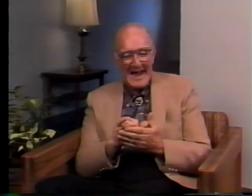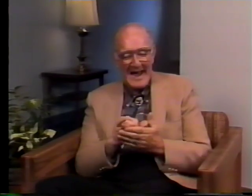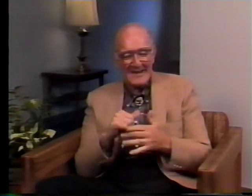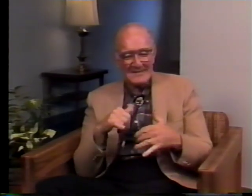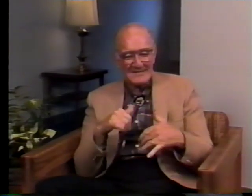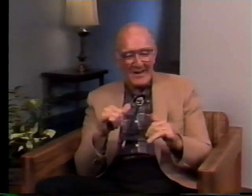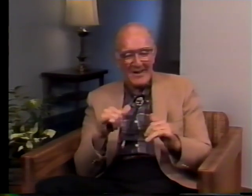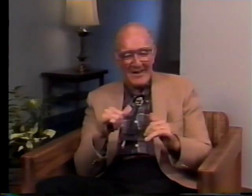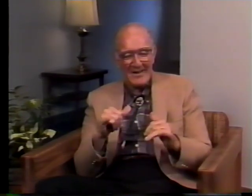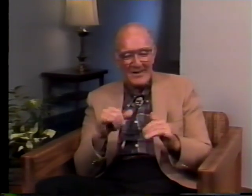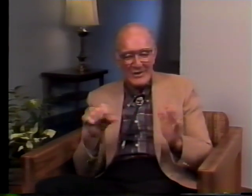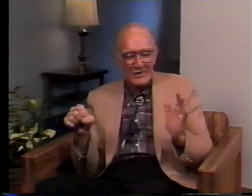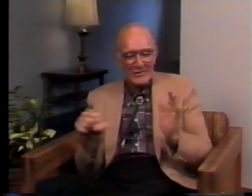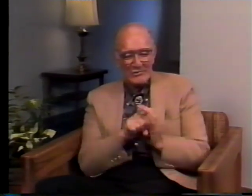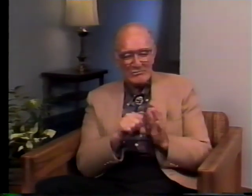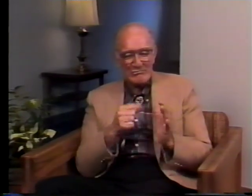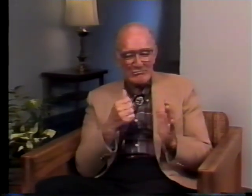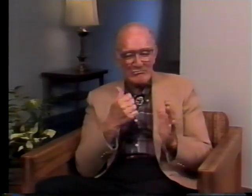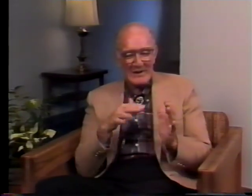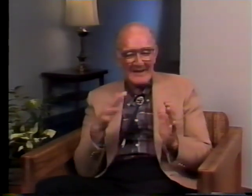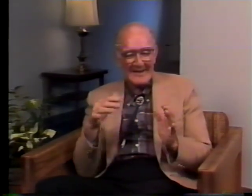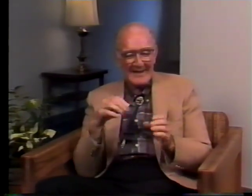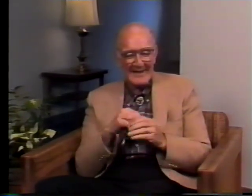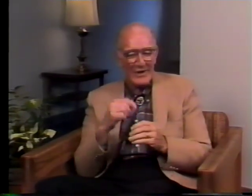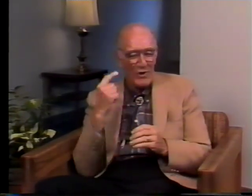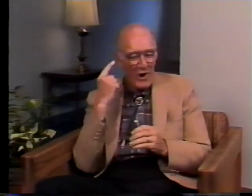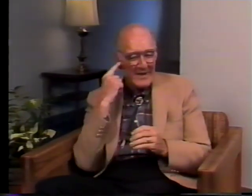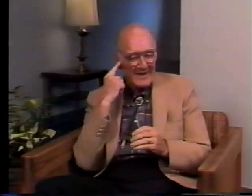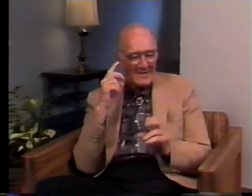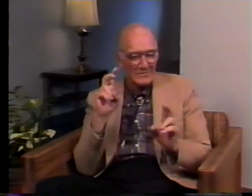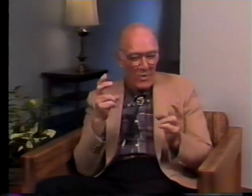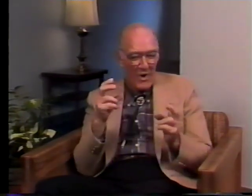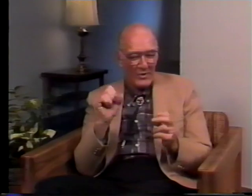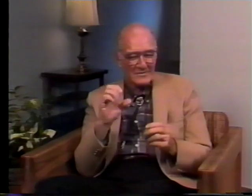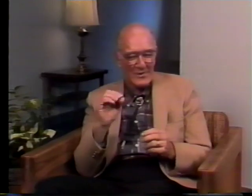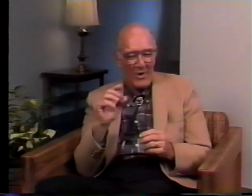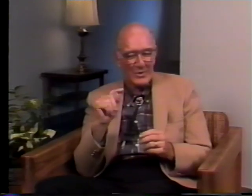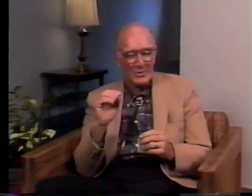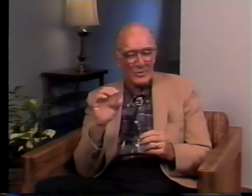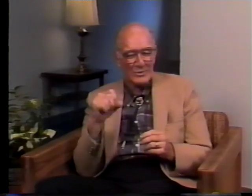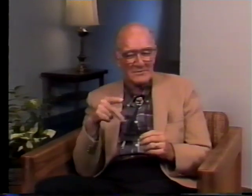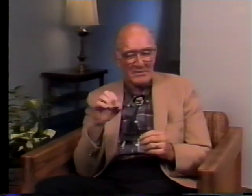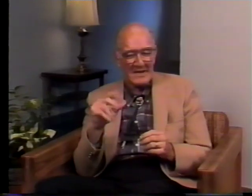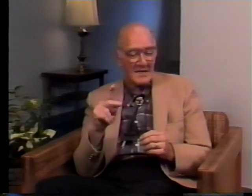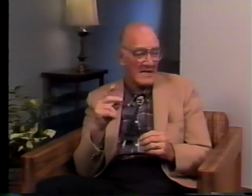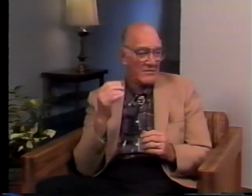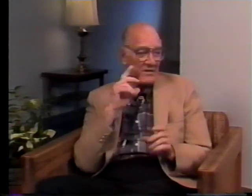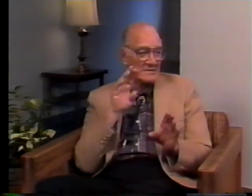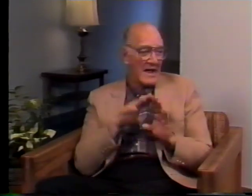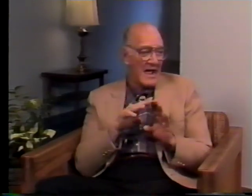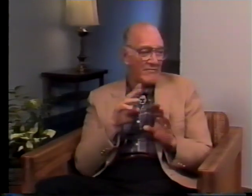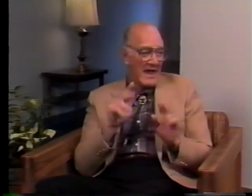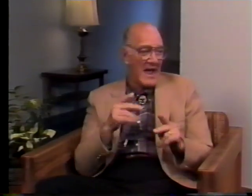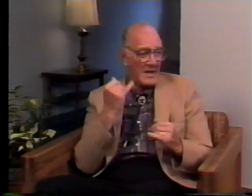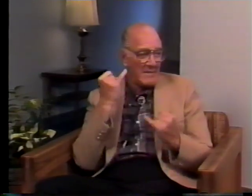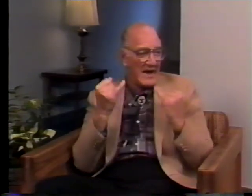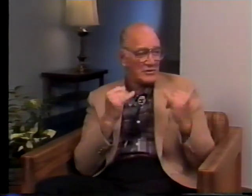that is still ringing in your ears, quote, so to speak, even the deaf can